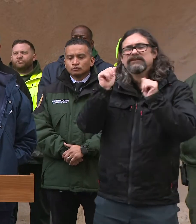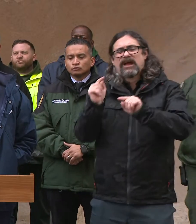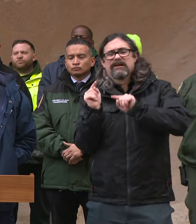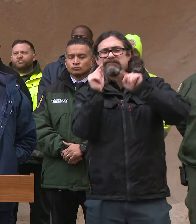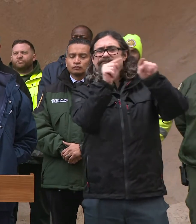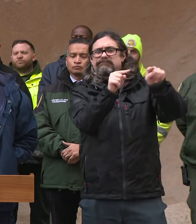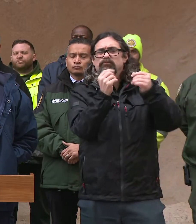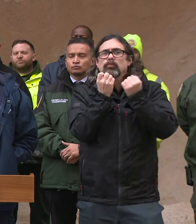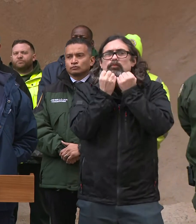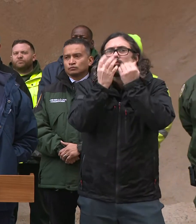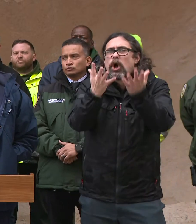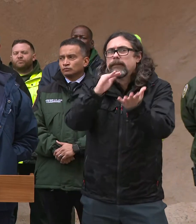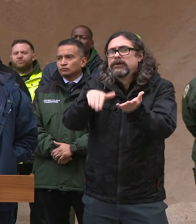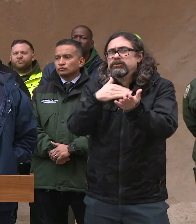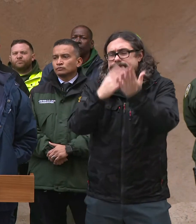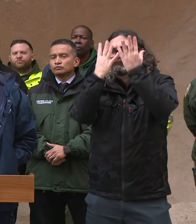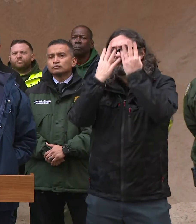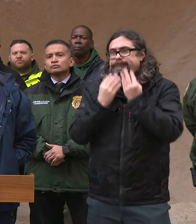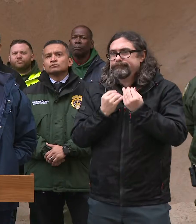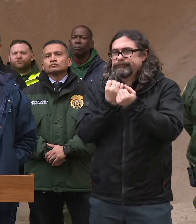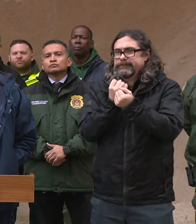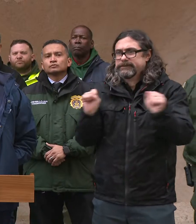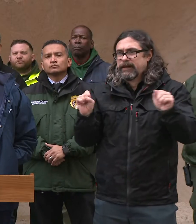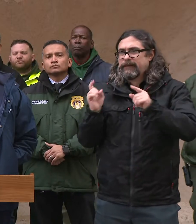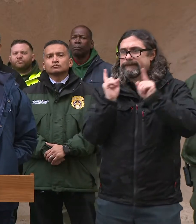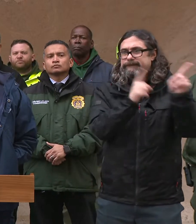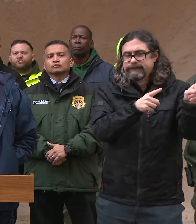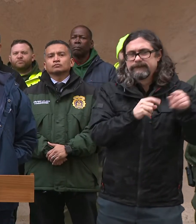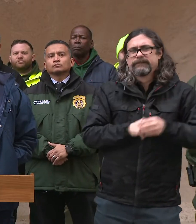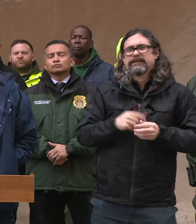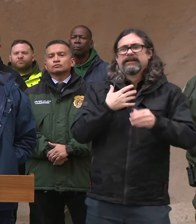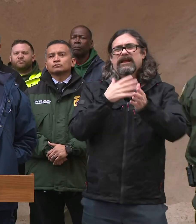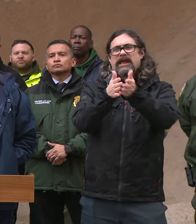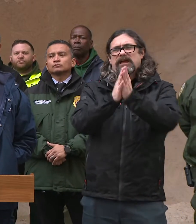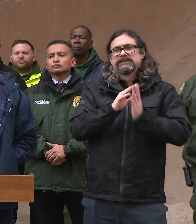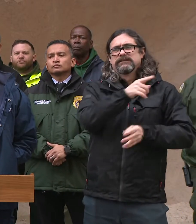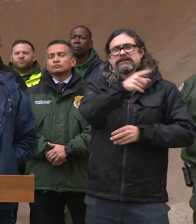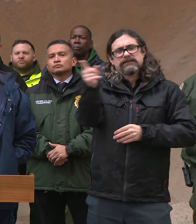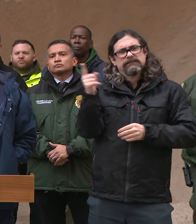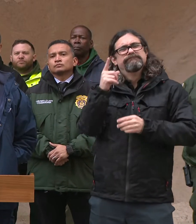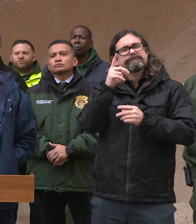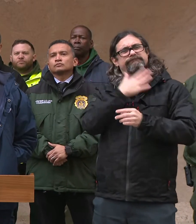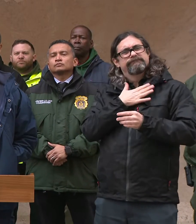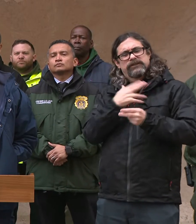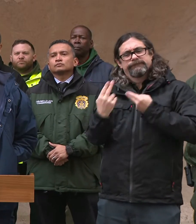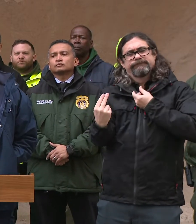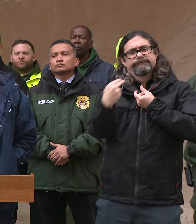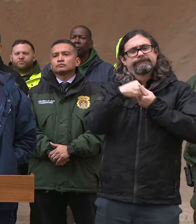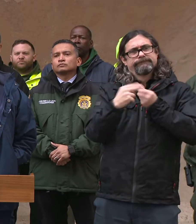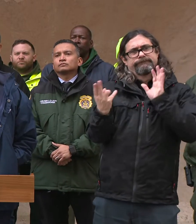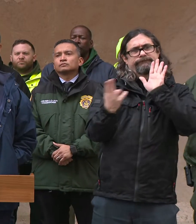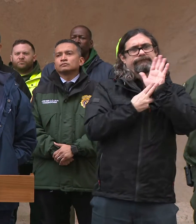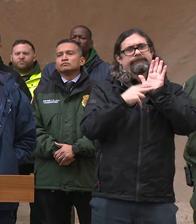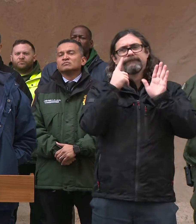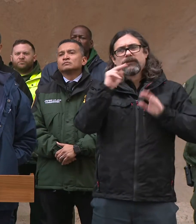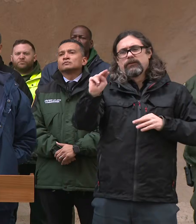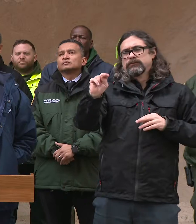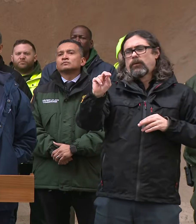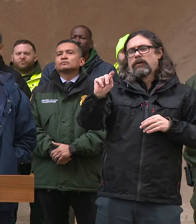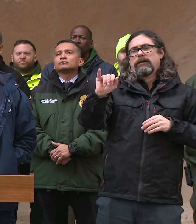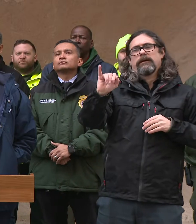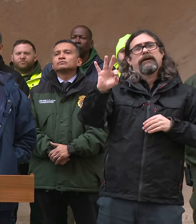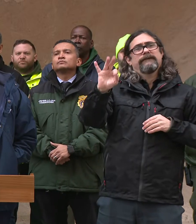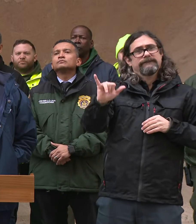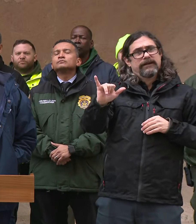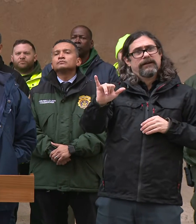so remember, check on neighbors, make sure that they know about any heating conditions, that they